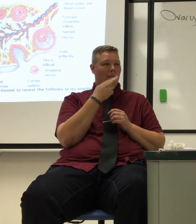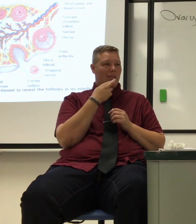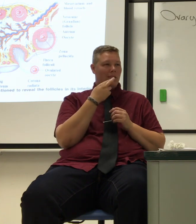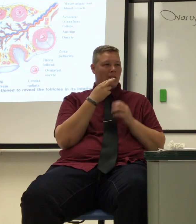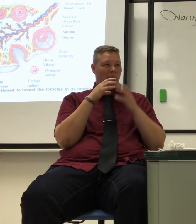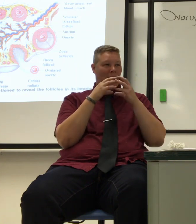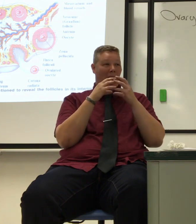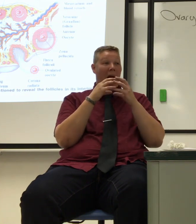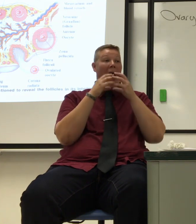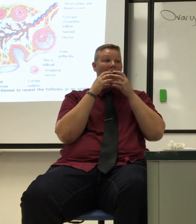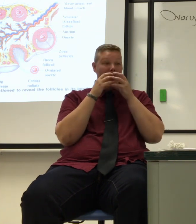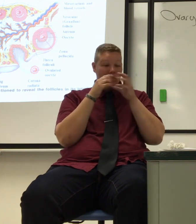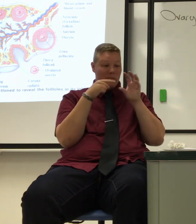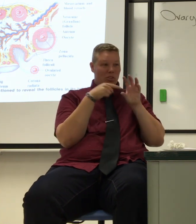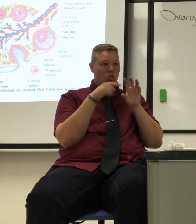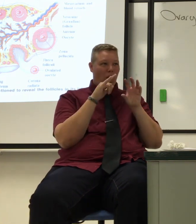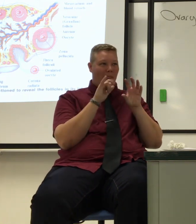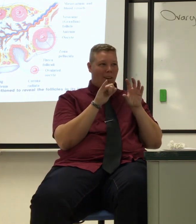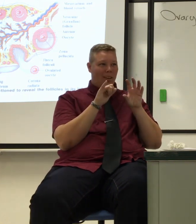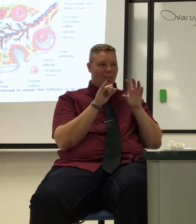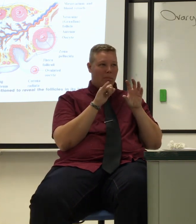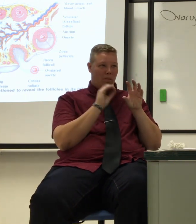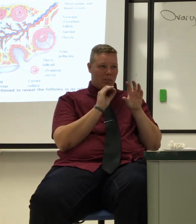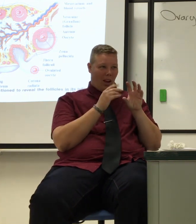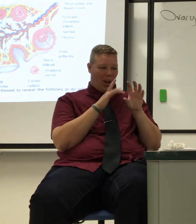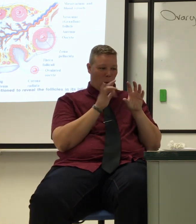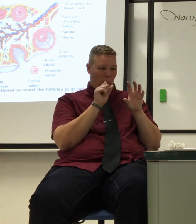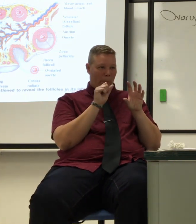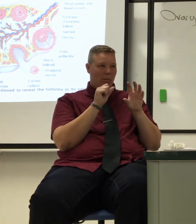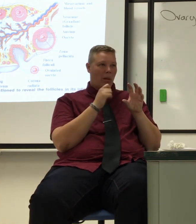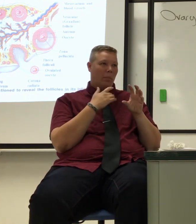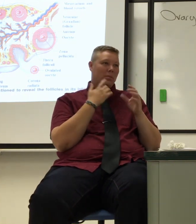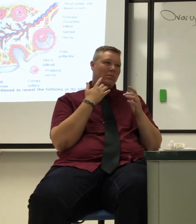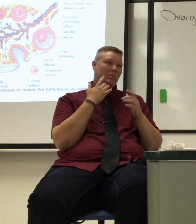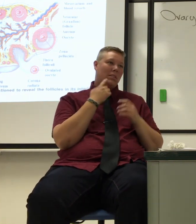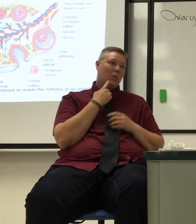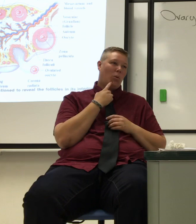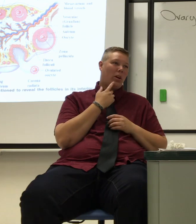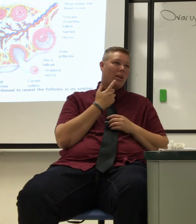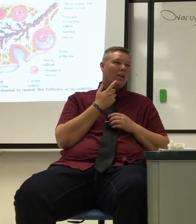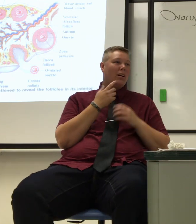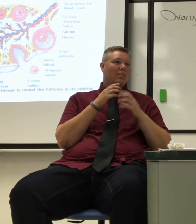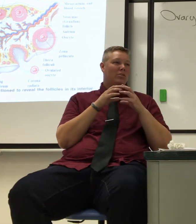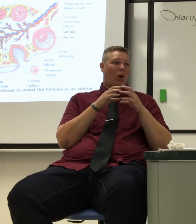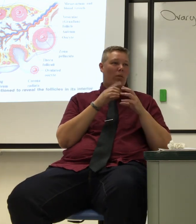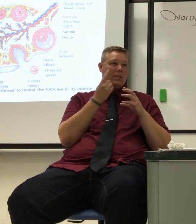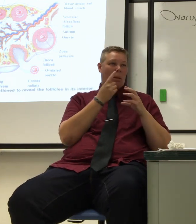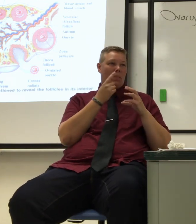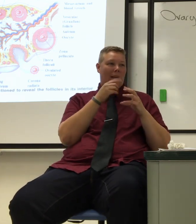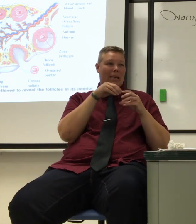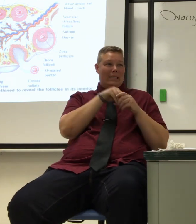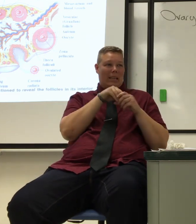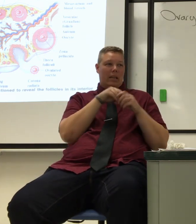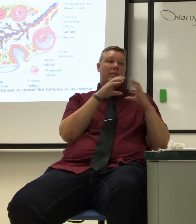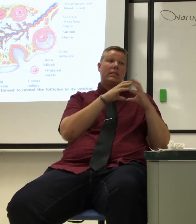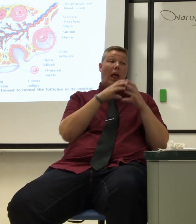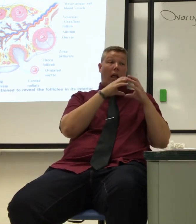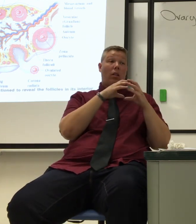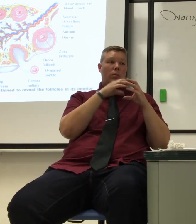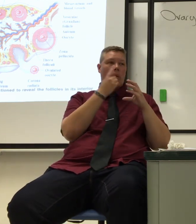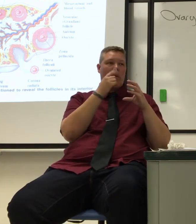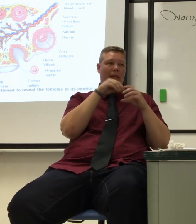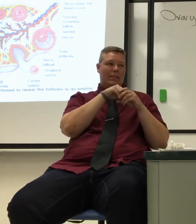I'll be very disappointed. Okay, and this is what a follicle is. There's cells that surround something on the inside. In this case, it's the